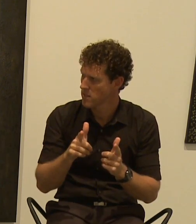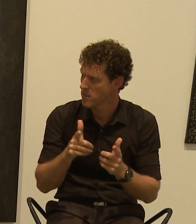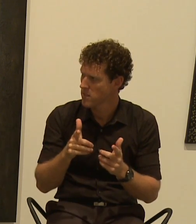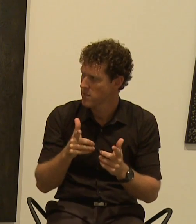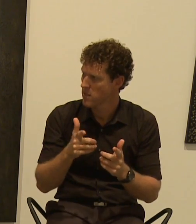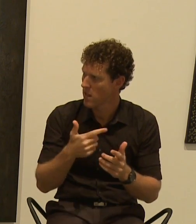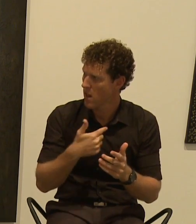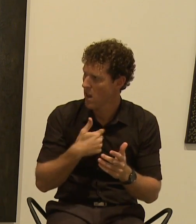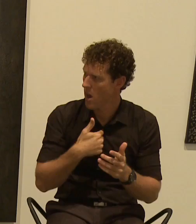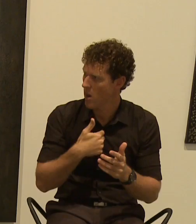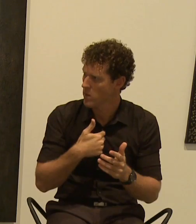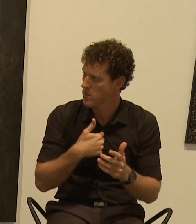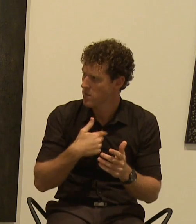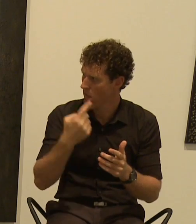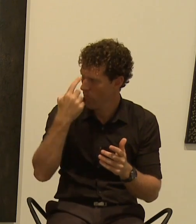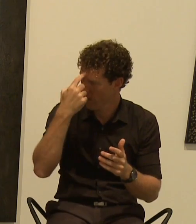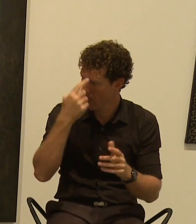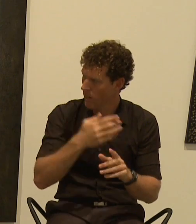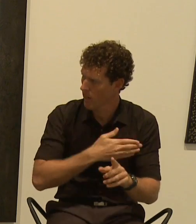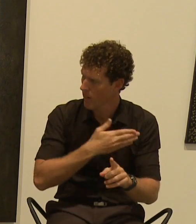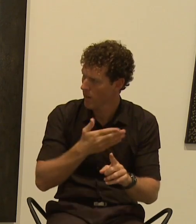while I was in London, I came across this.